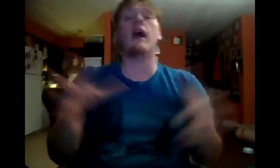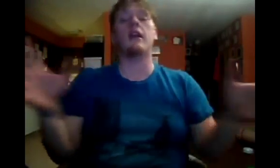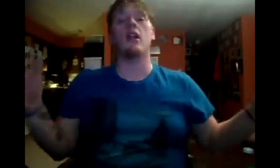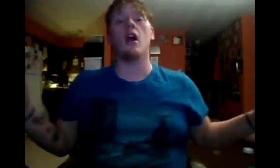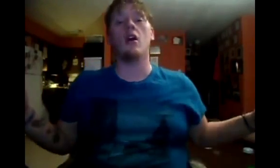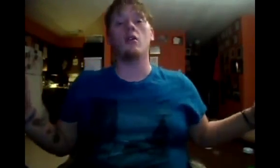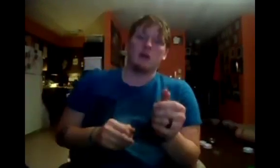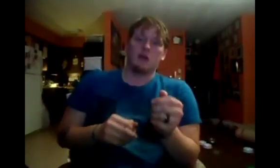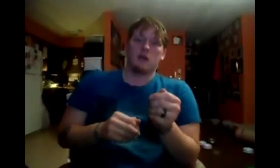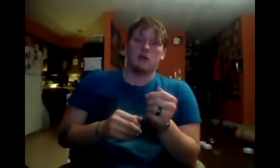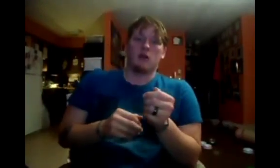Great, you know?